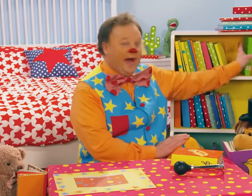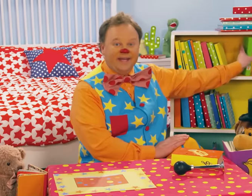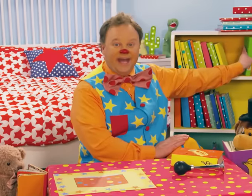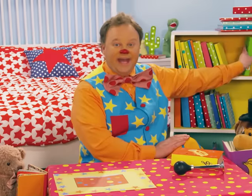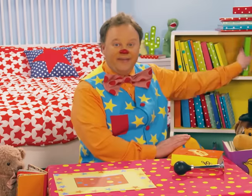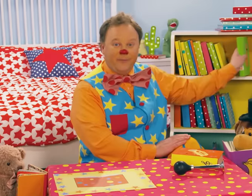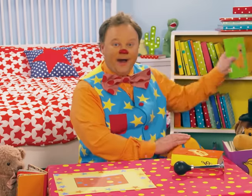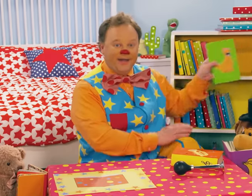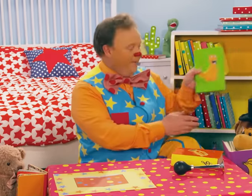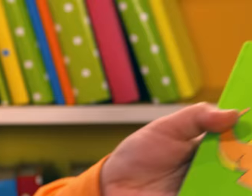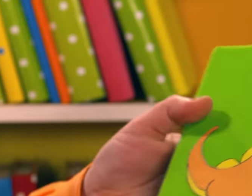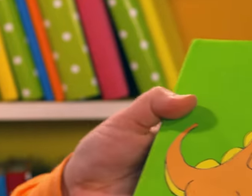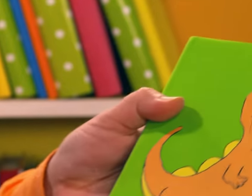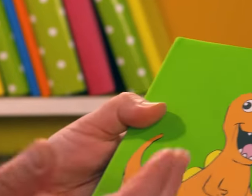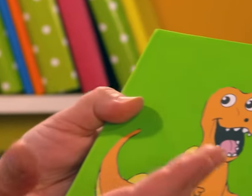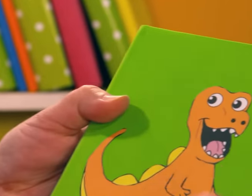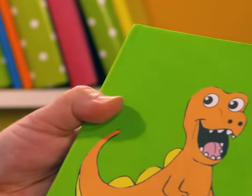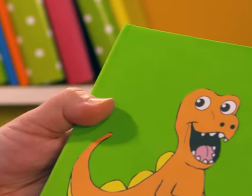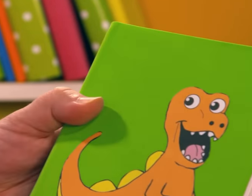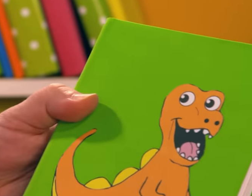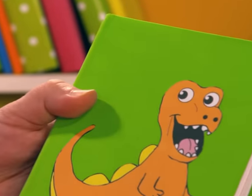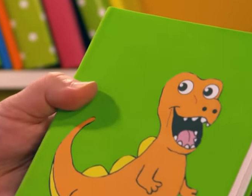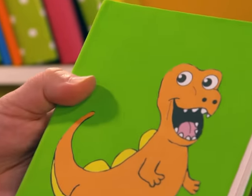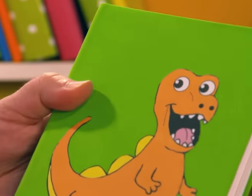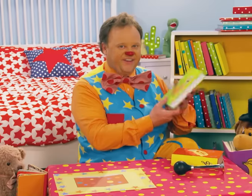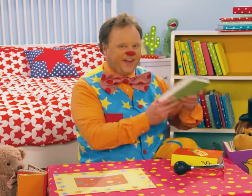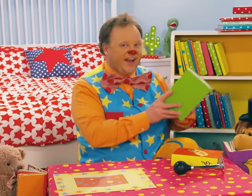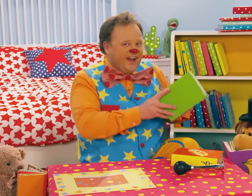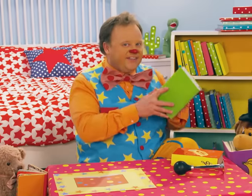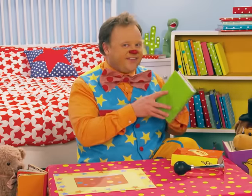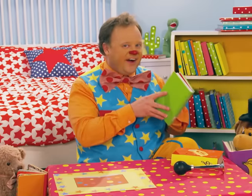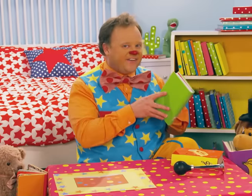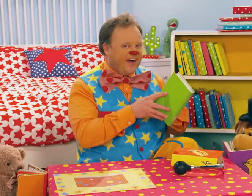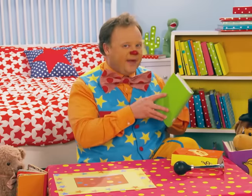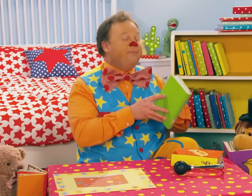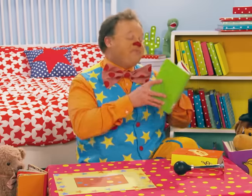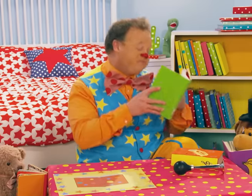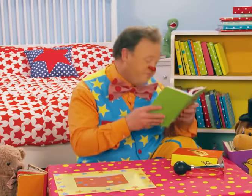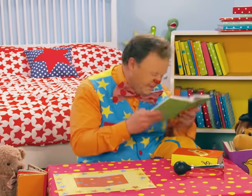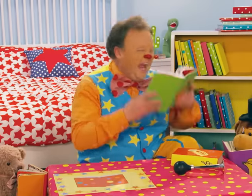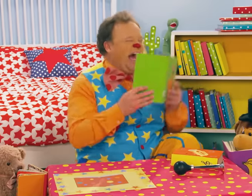And here's one. Whoa! Looks good. Let's start, shall we?